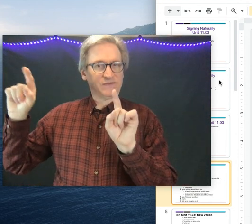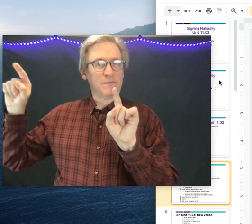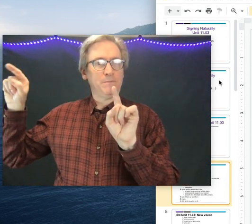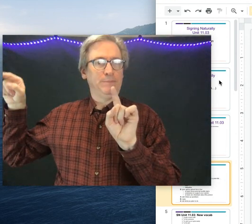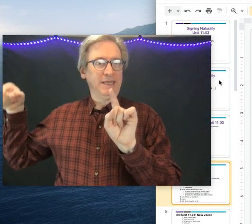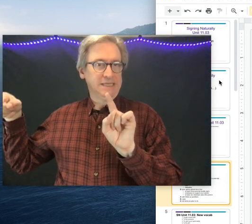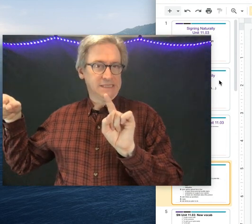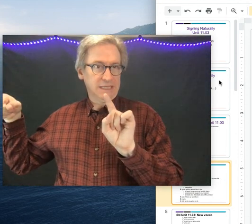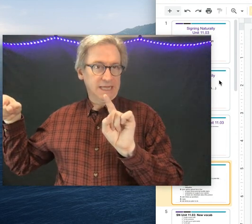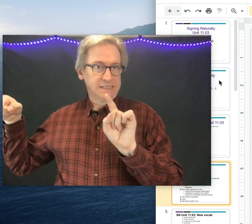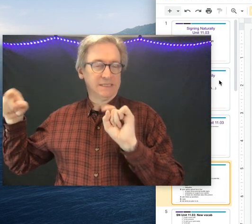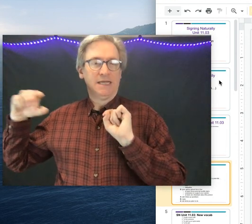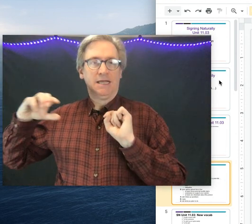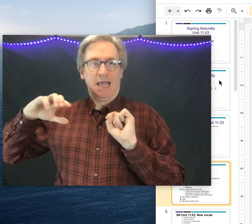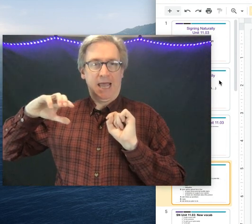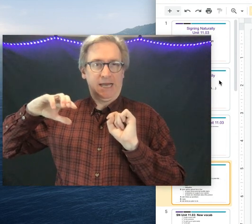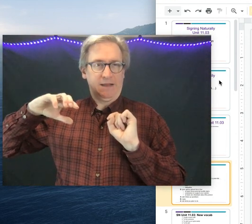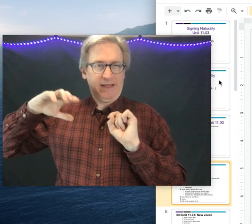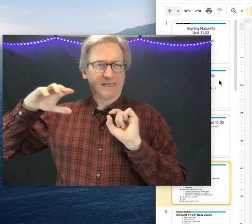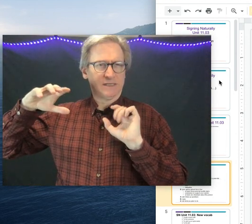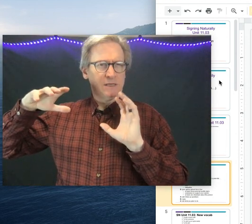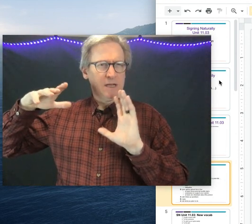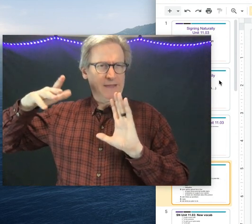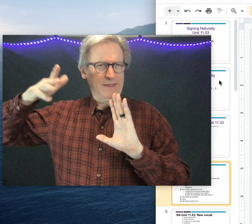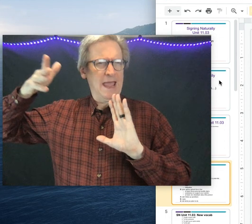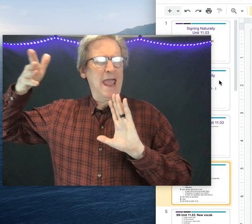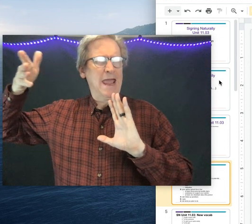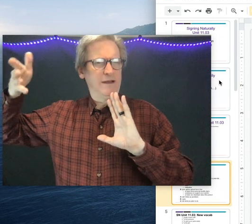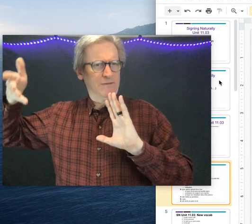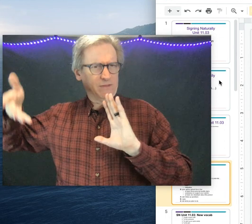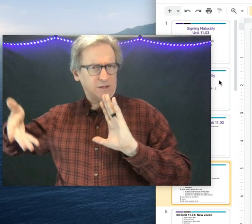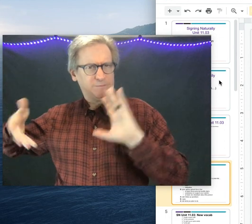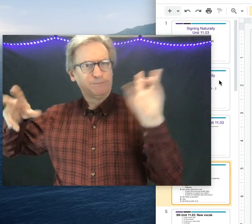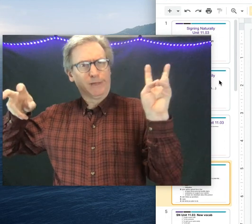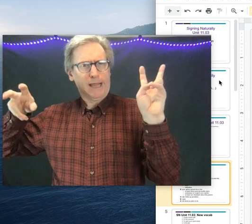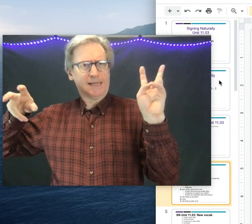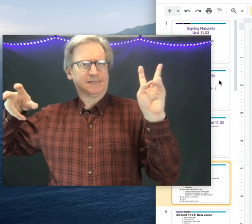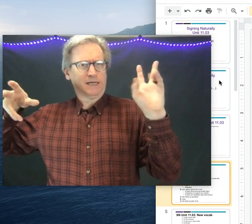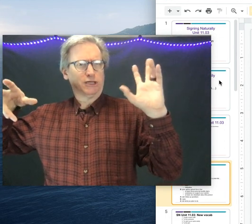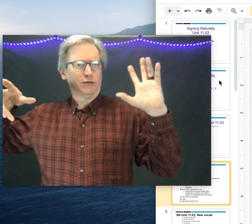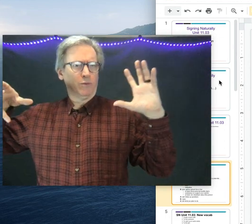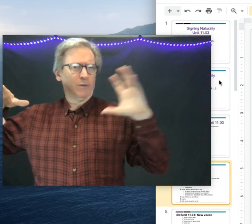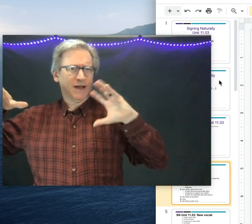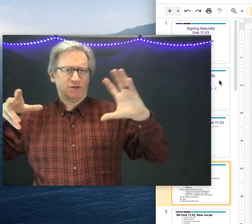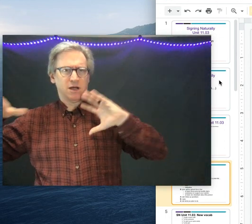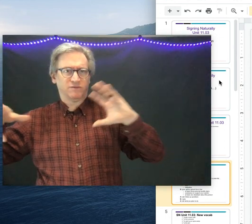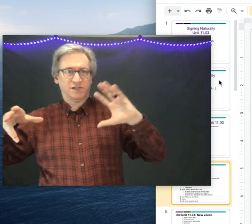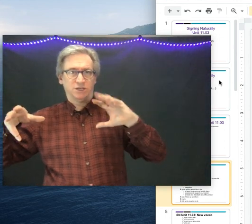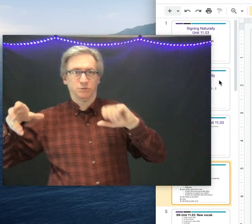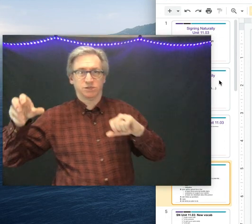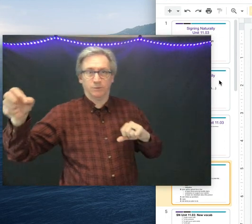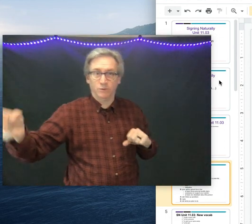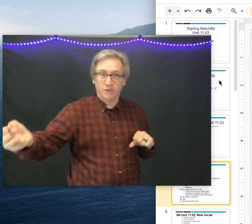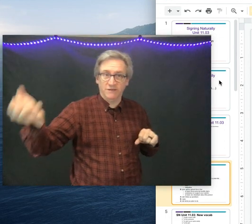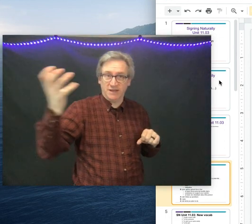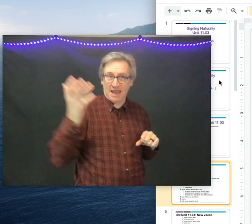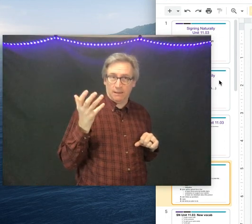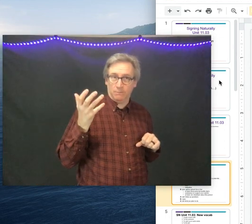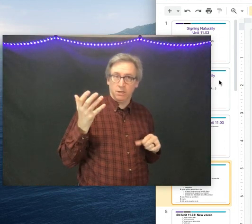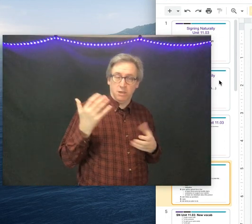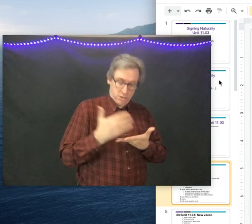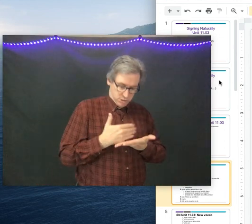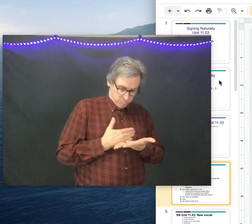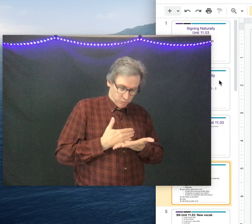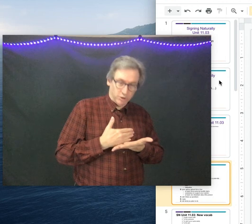it says from B's list, and that's at the end of the class session, we would have a conversation where someone would give a